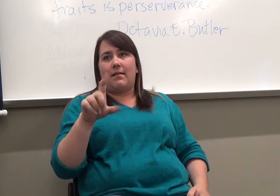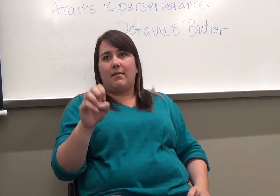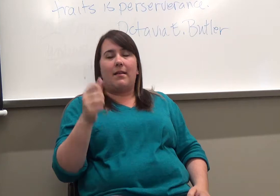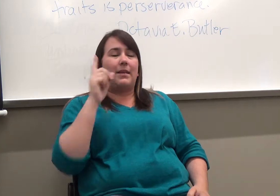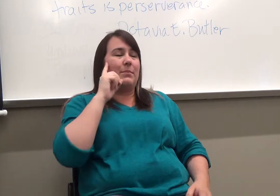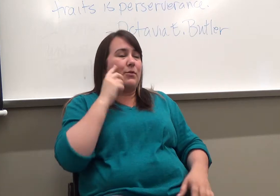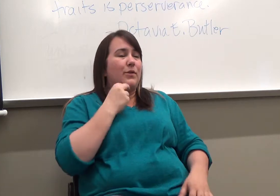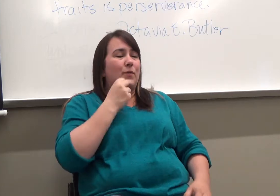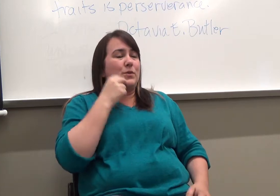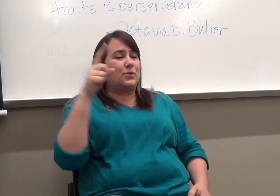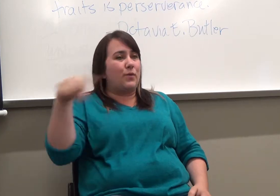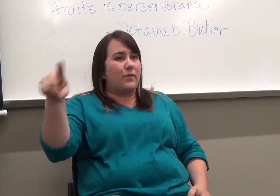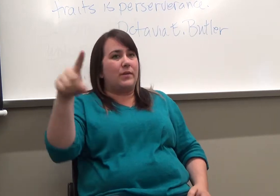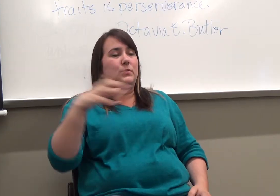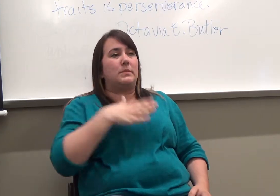over there, so you guys need to be quiet.